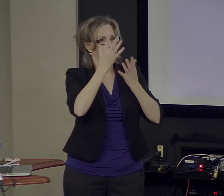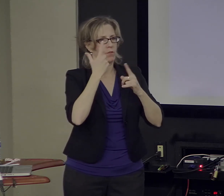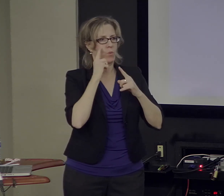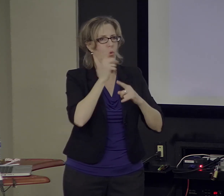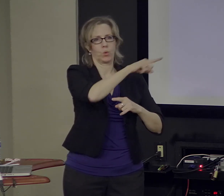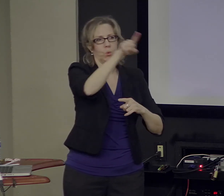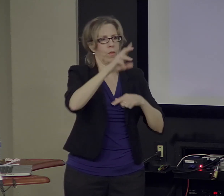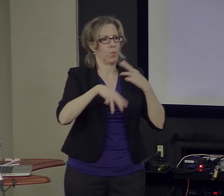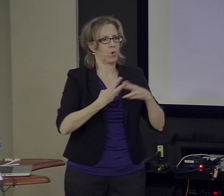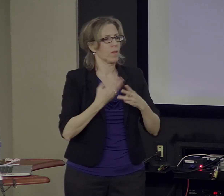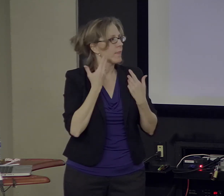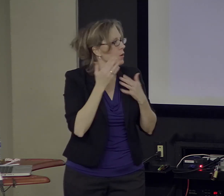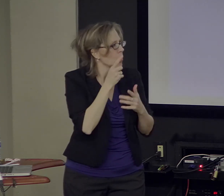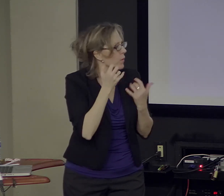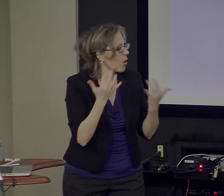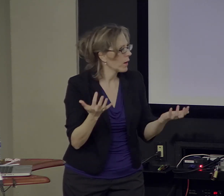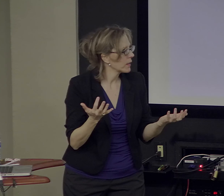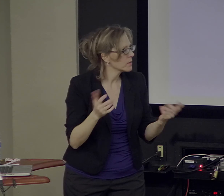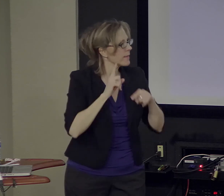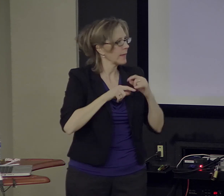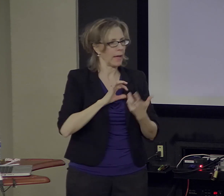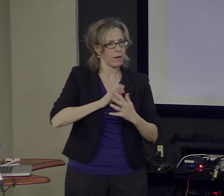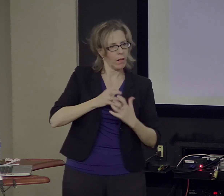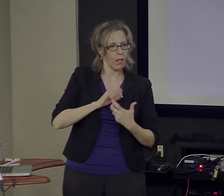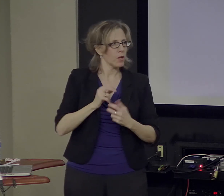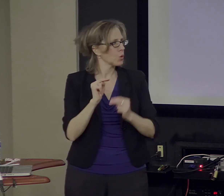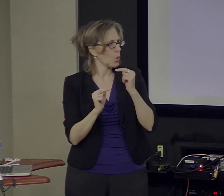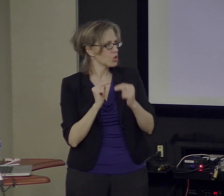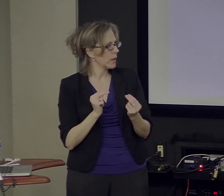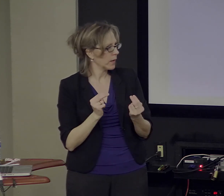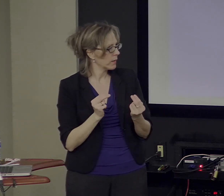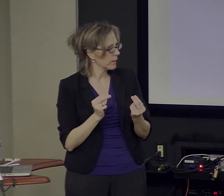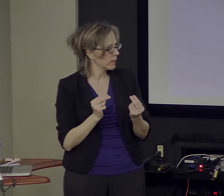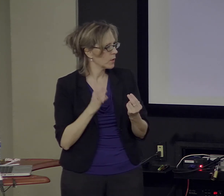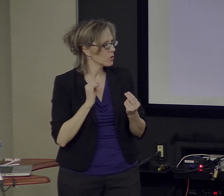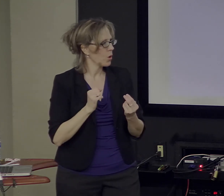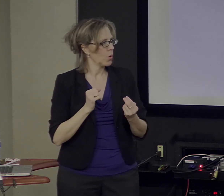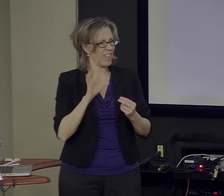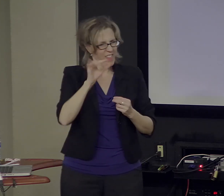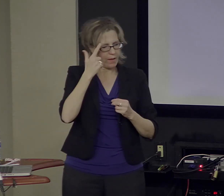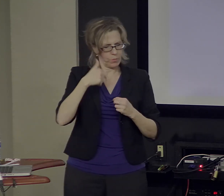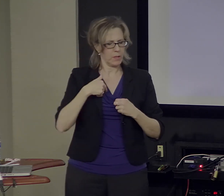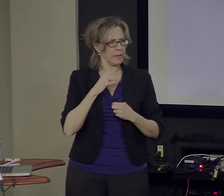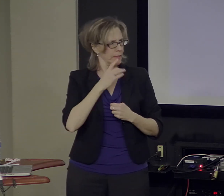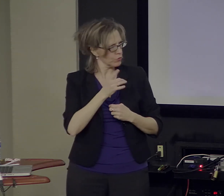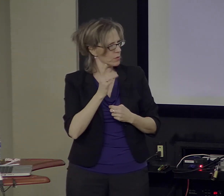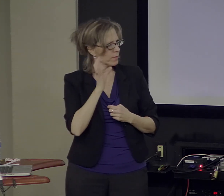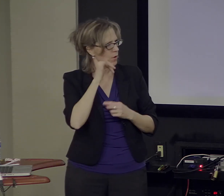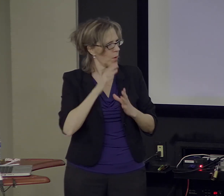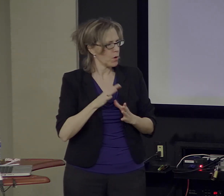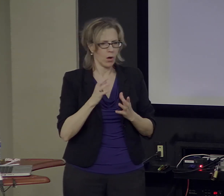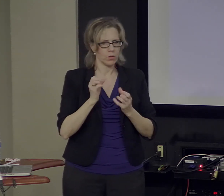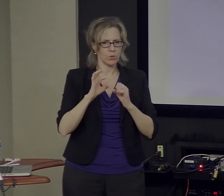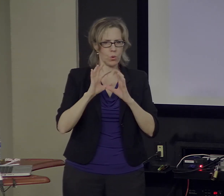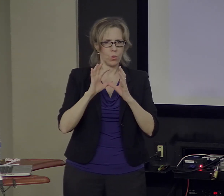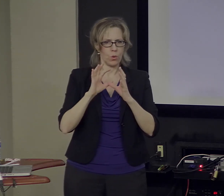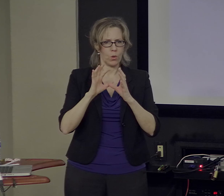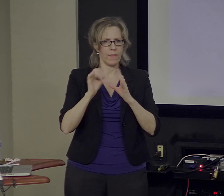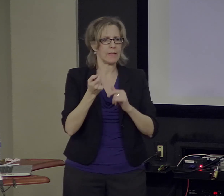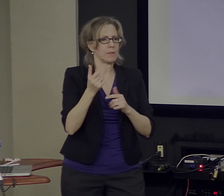and you're, in a sense, broadcasting information to an audience, but you don't know the audience, and so therefore are